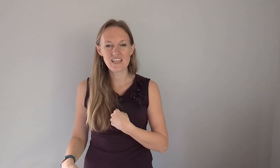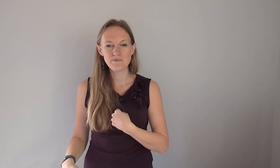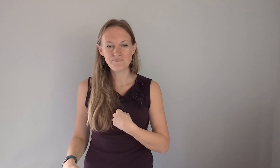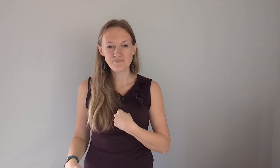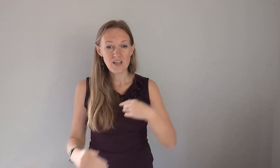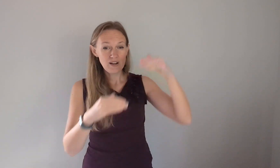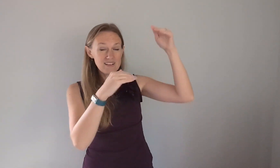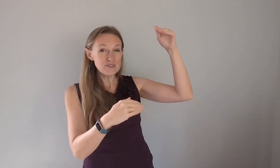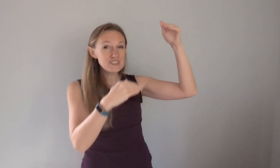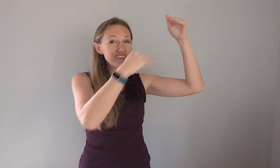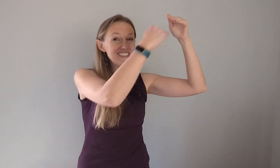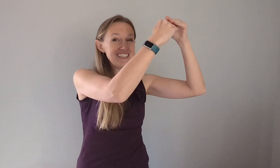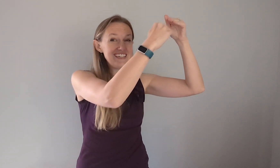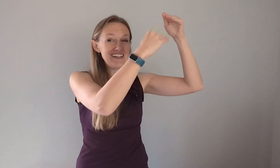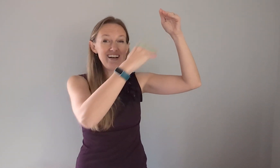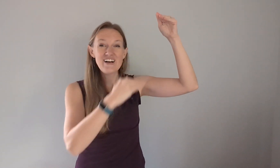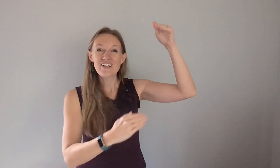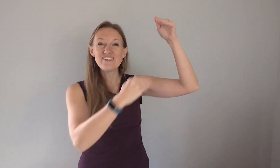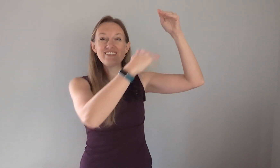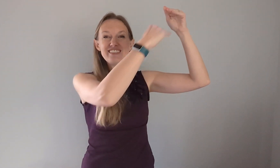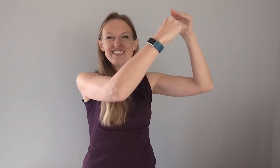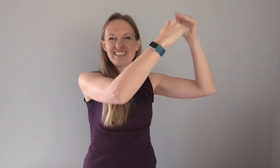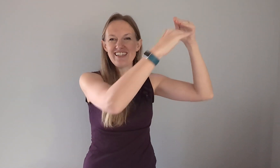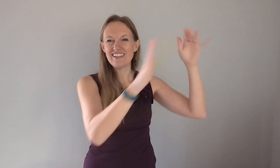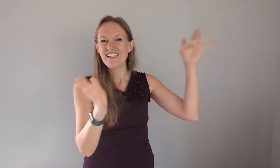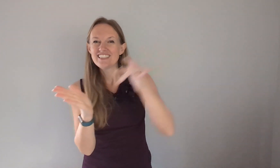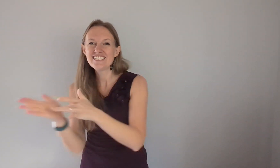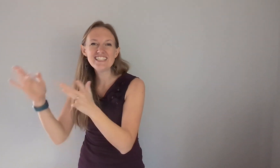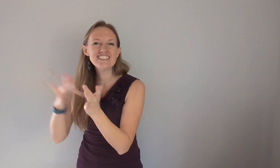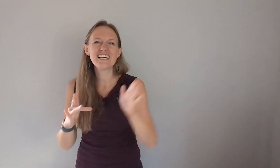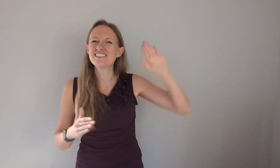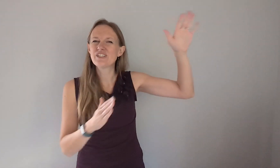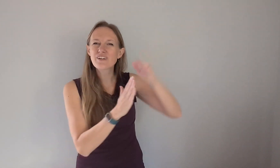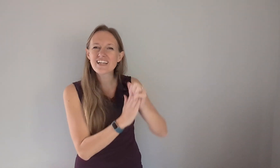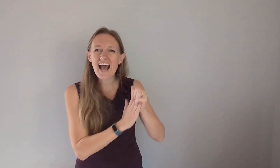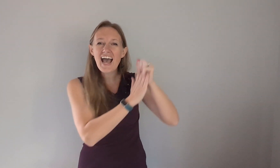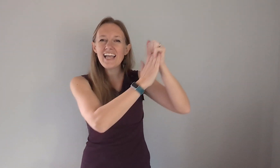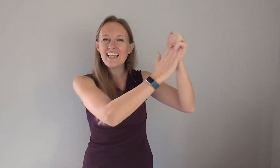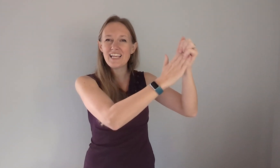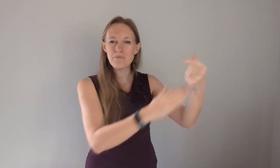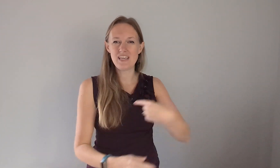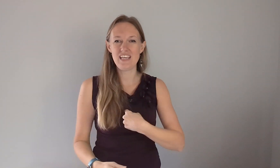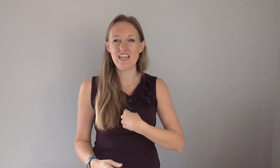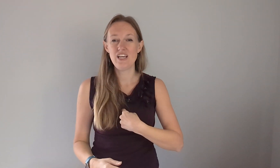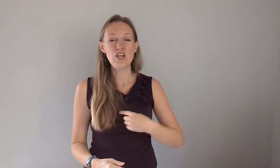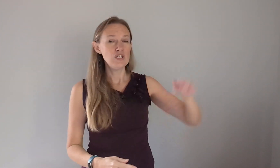me closer still, closer still. Jesus, you're guiding me